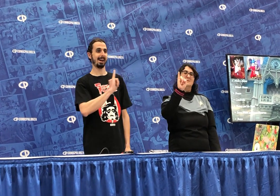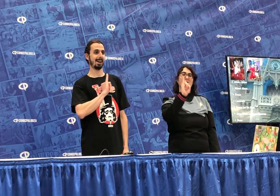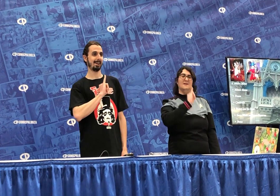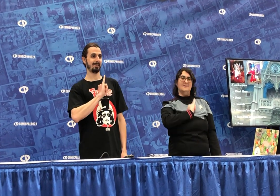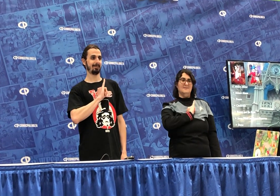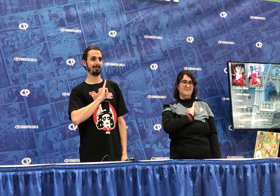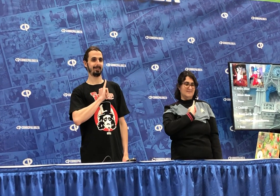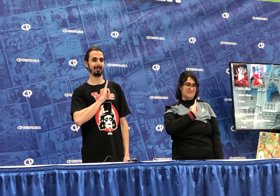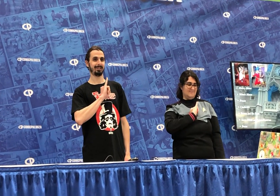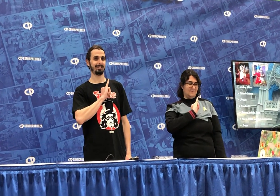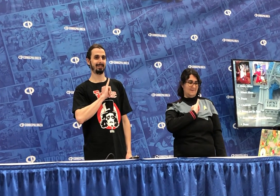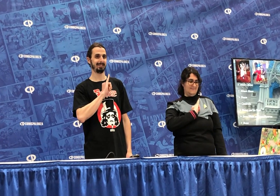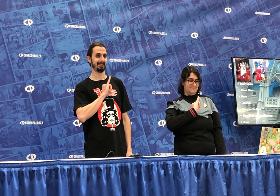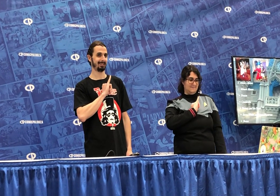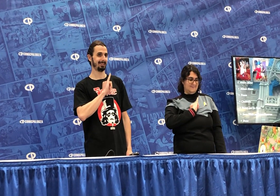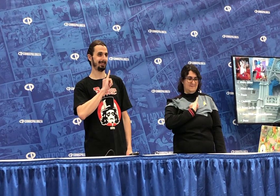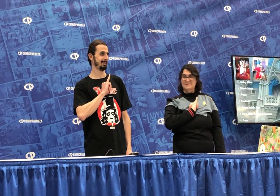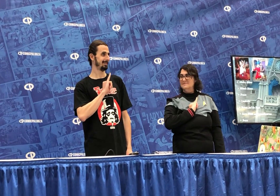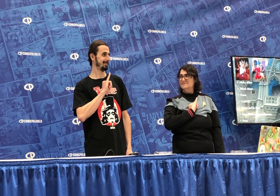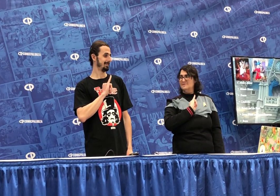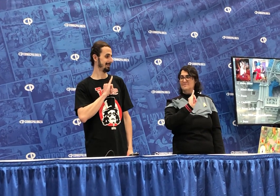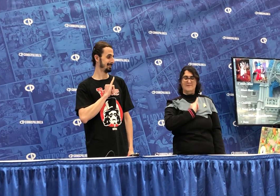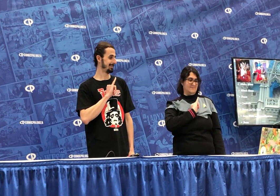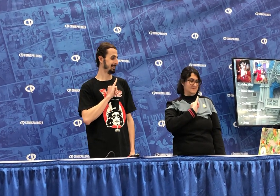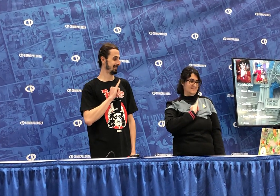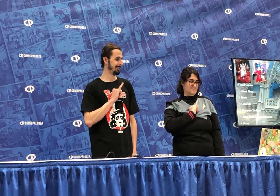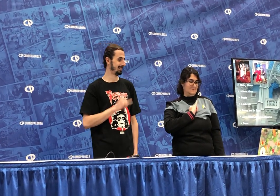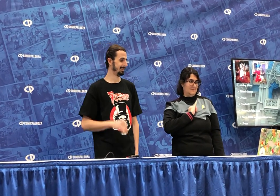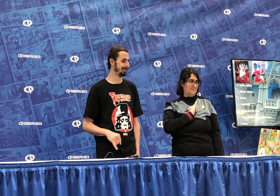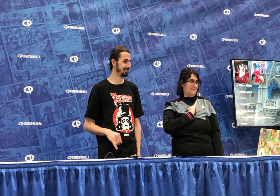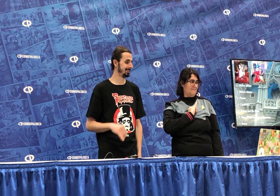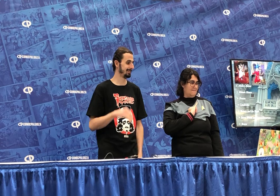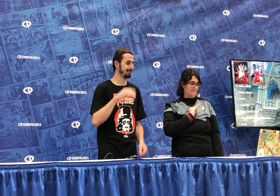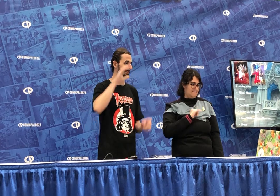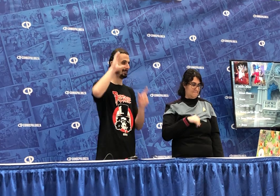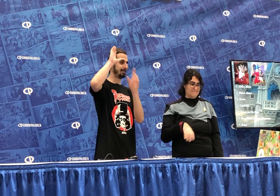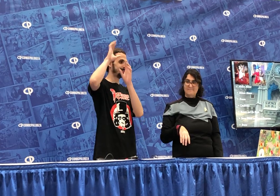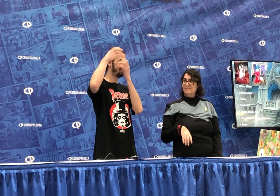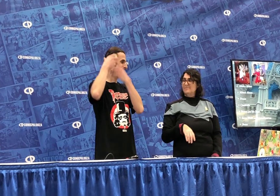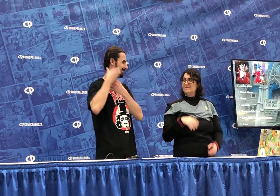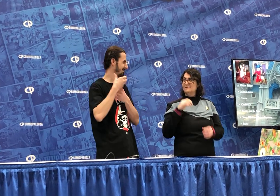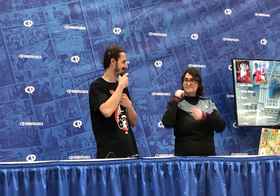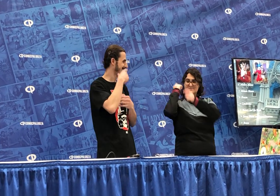Incredibles is an eye right in the center of your chest, just like their uniforms, their costumes.